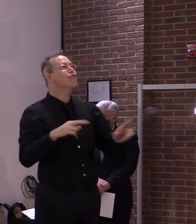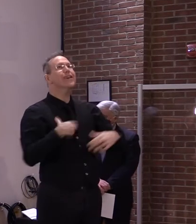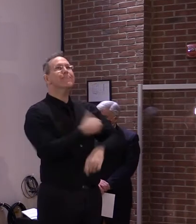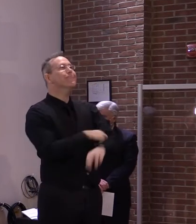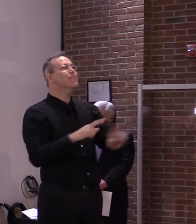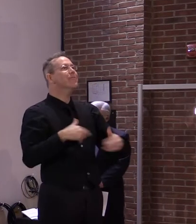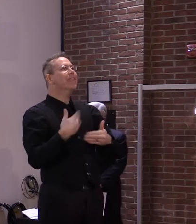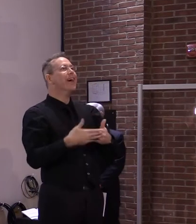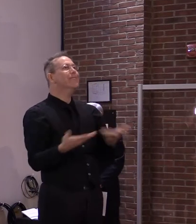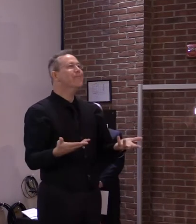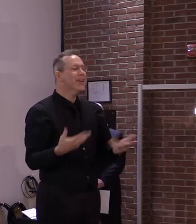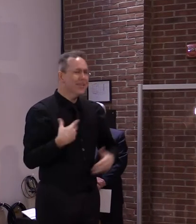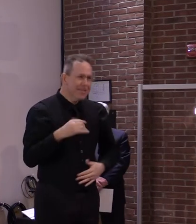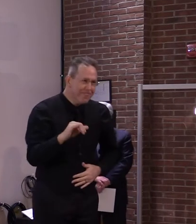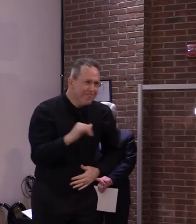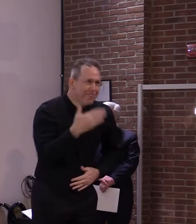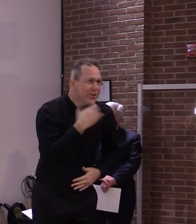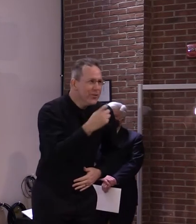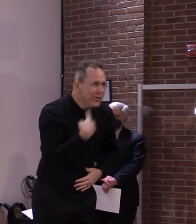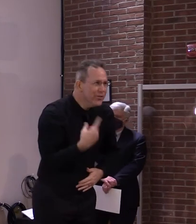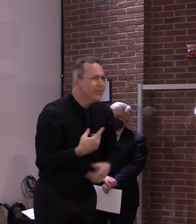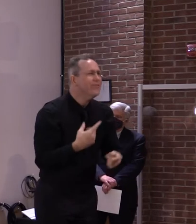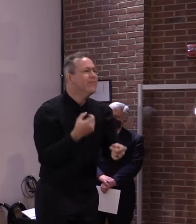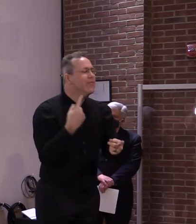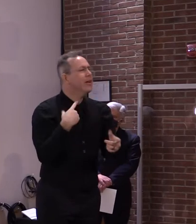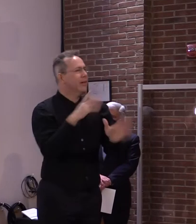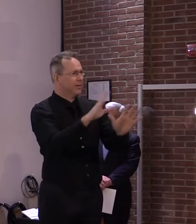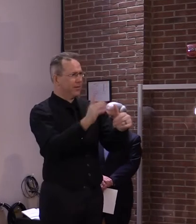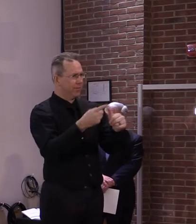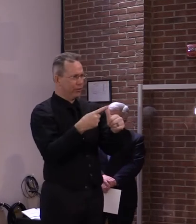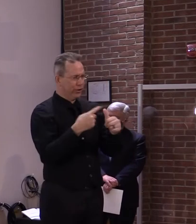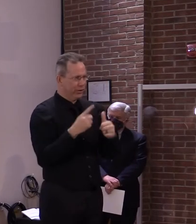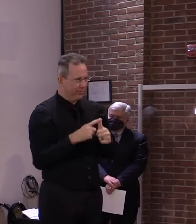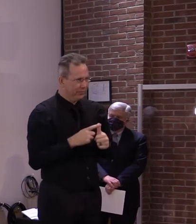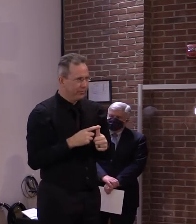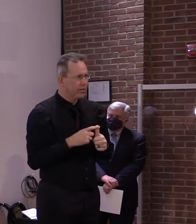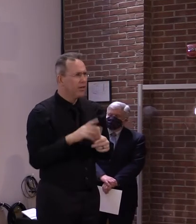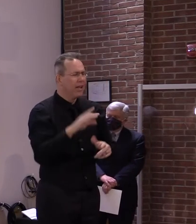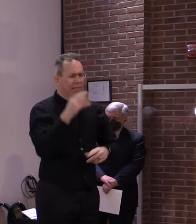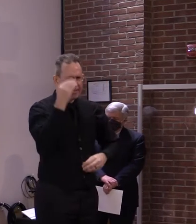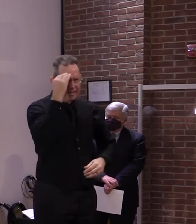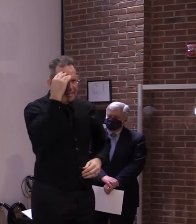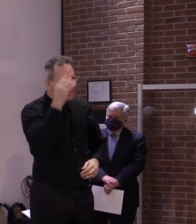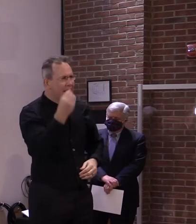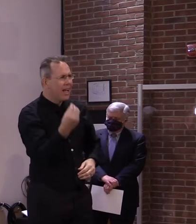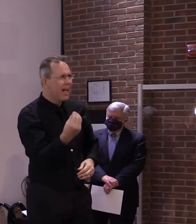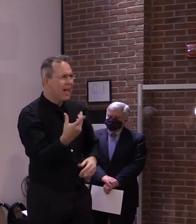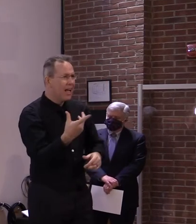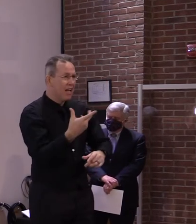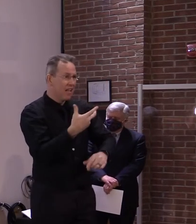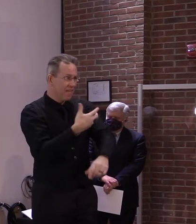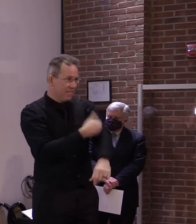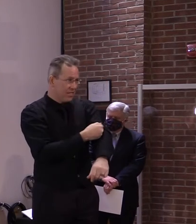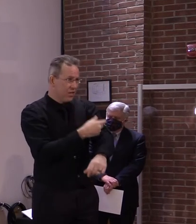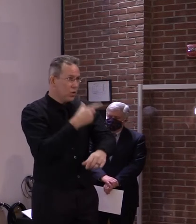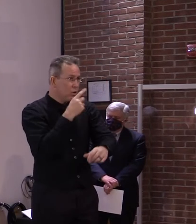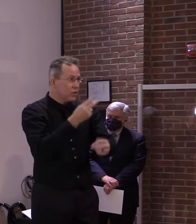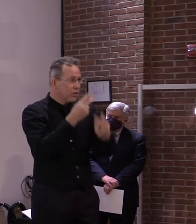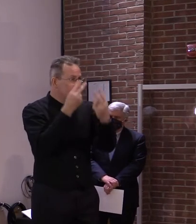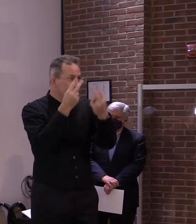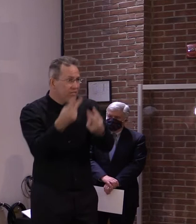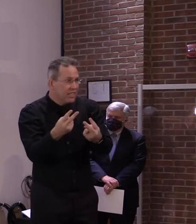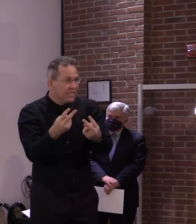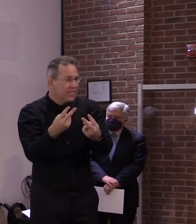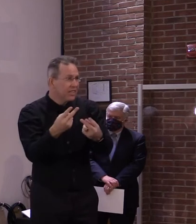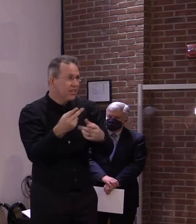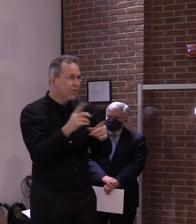do want to not just hospital hospitals visitation but long-term care facilities is where you know we've talked